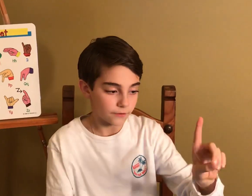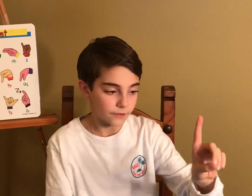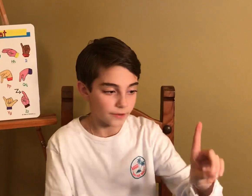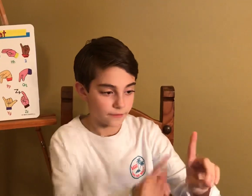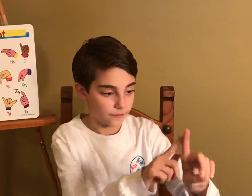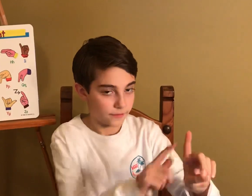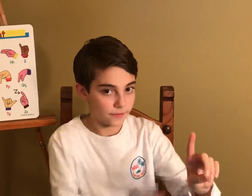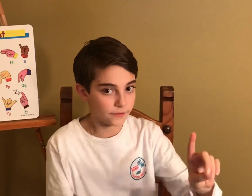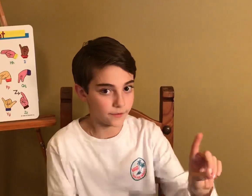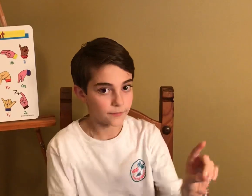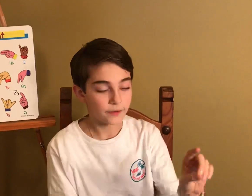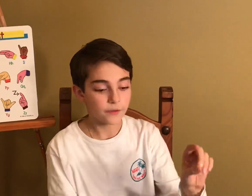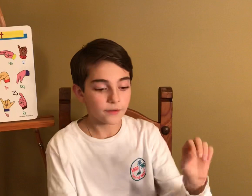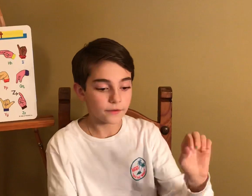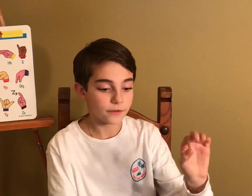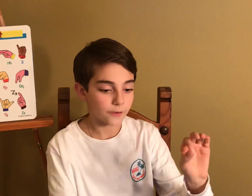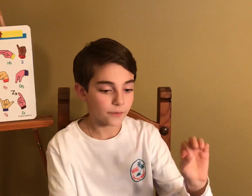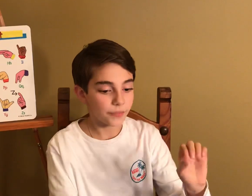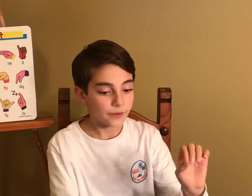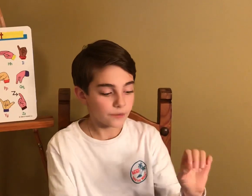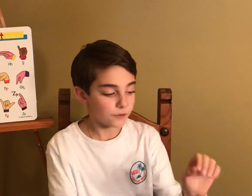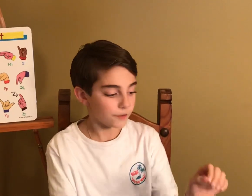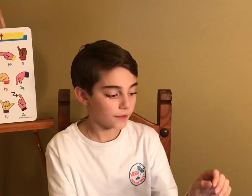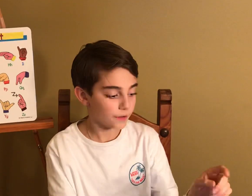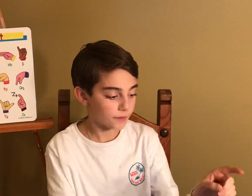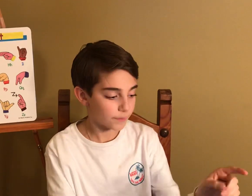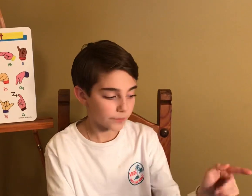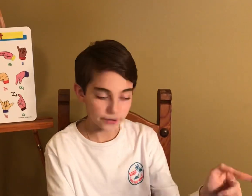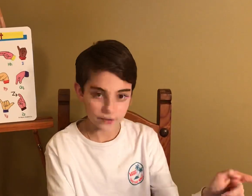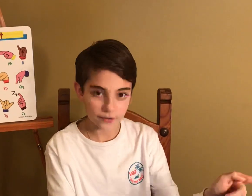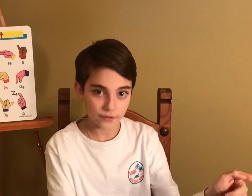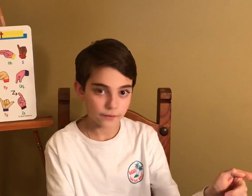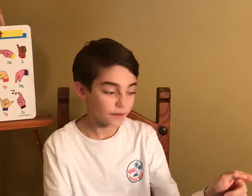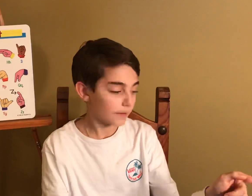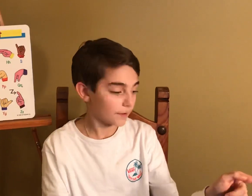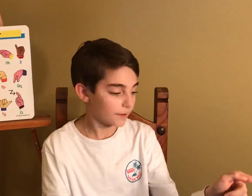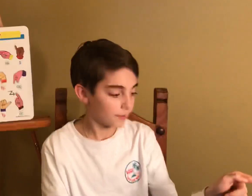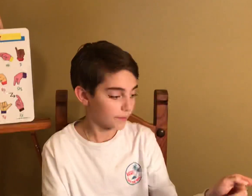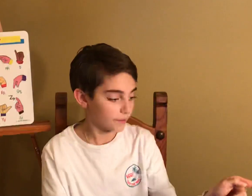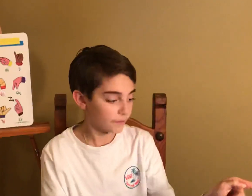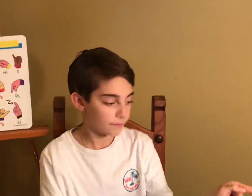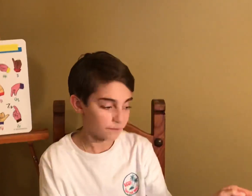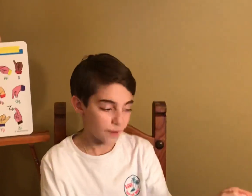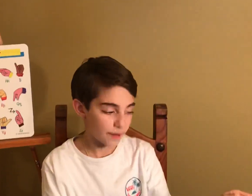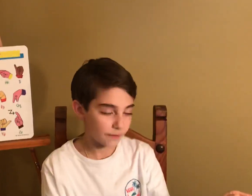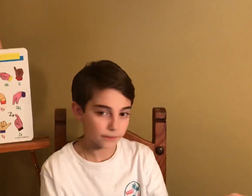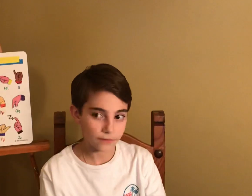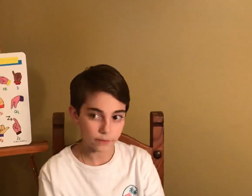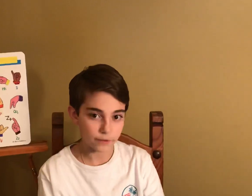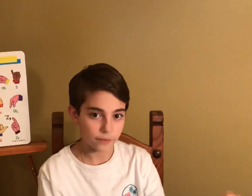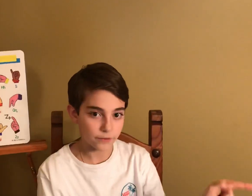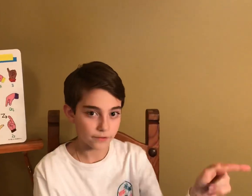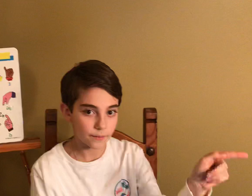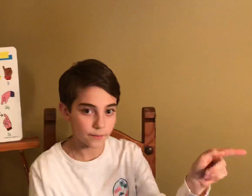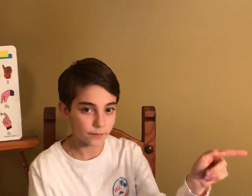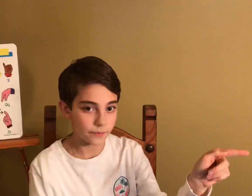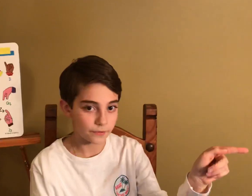are down, this finger's up. So G is pointing. I'd say this is one of the most simple